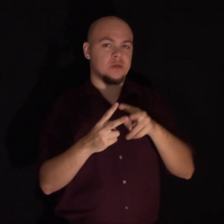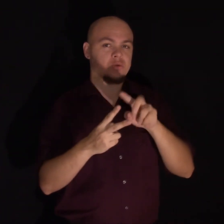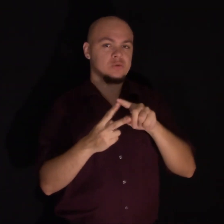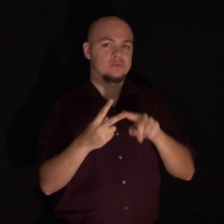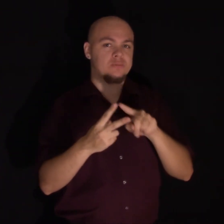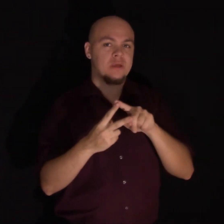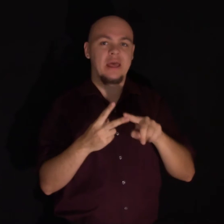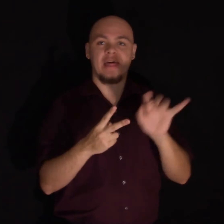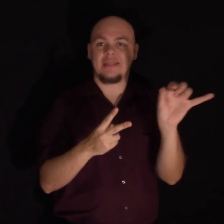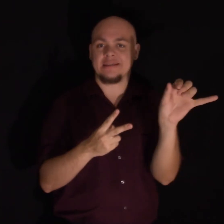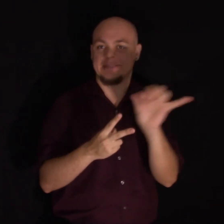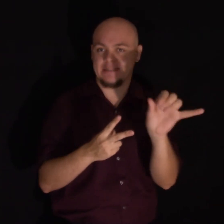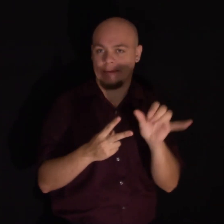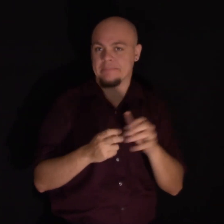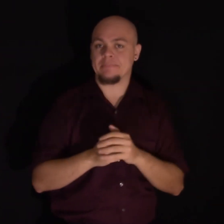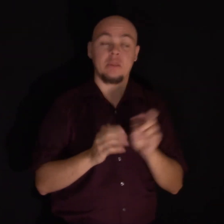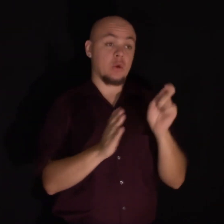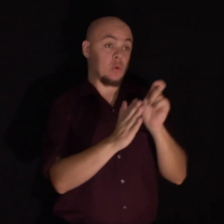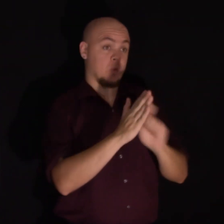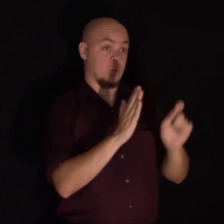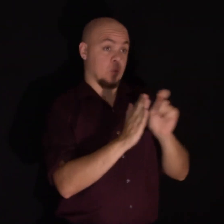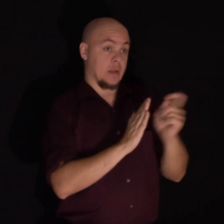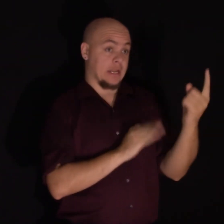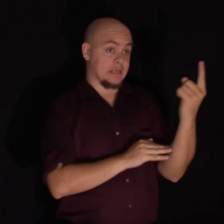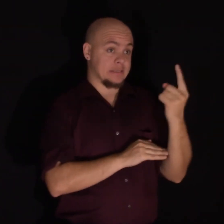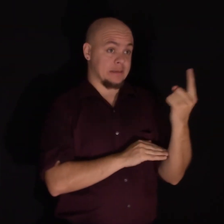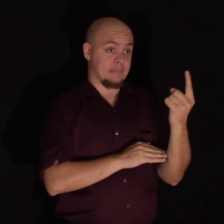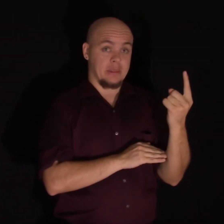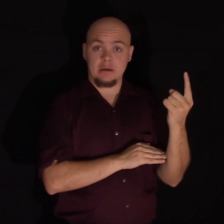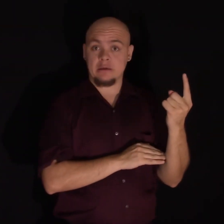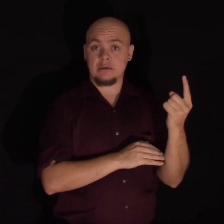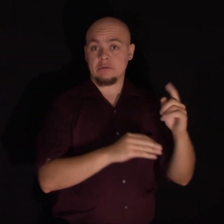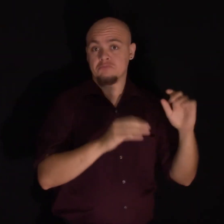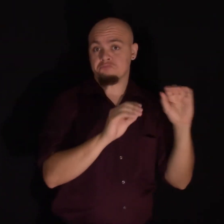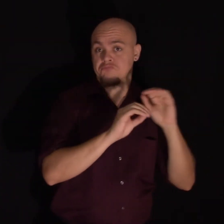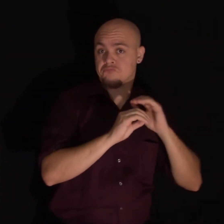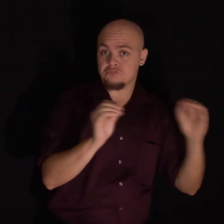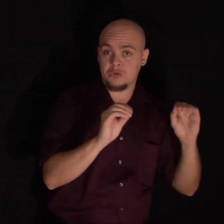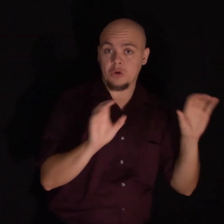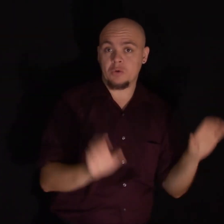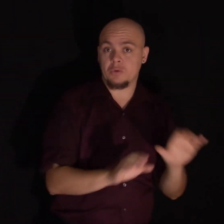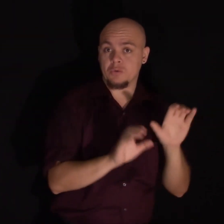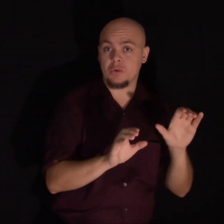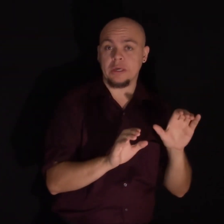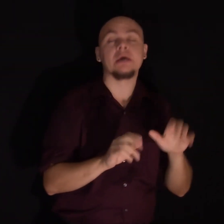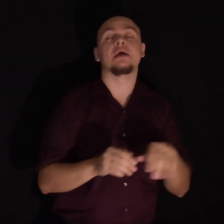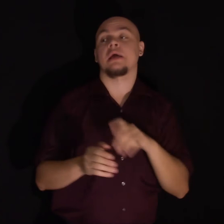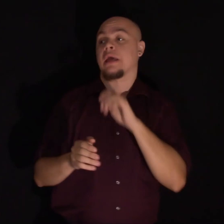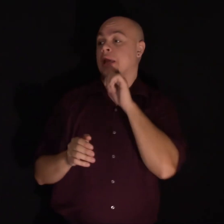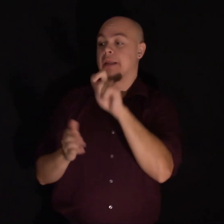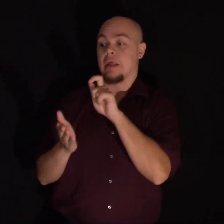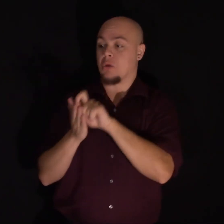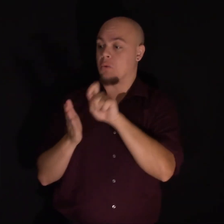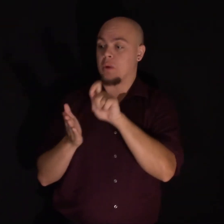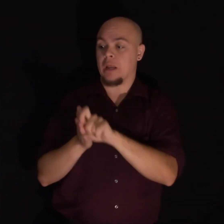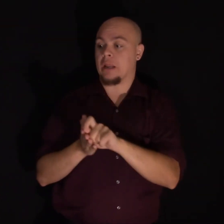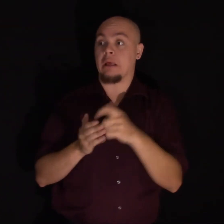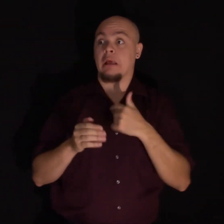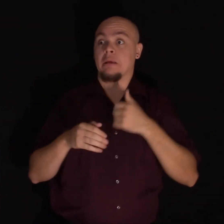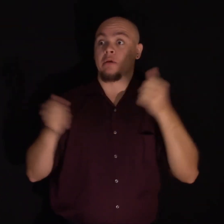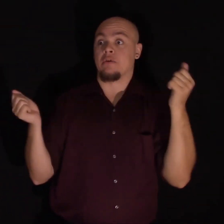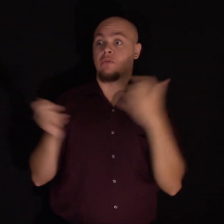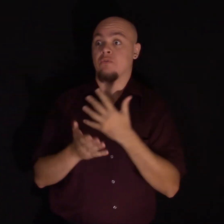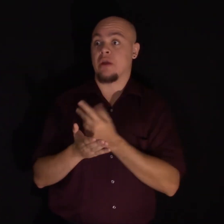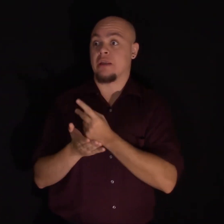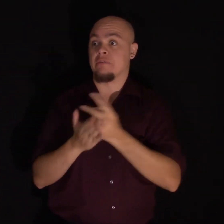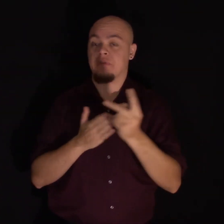idea of writing something and it not going anywhere, failing, and not writing because I was too afraid of failing was